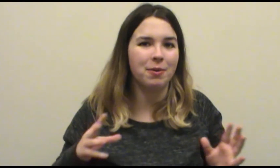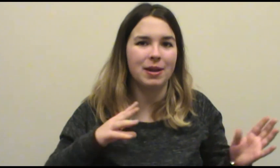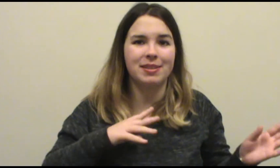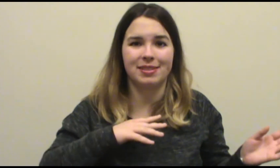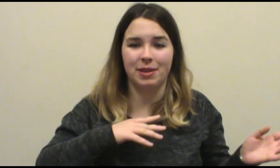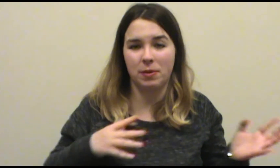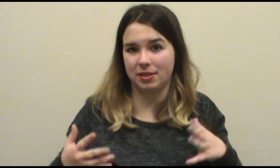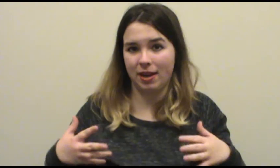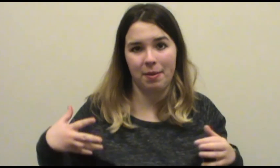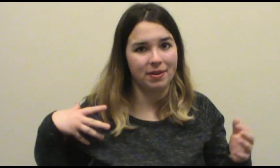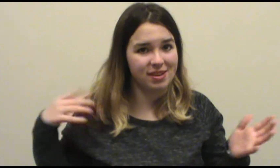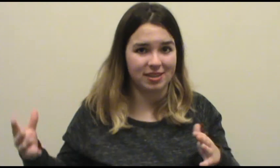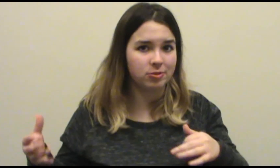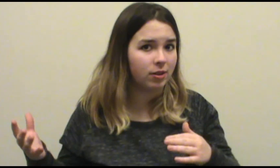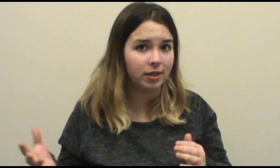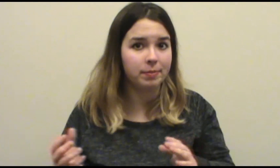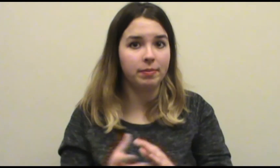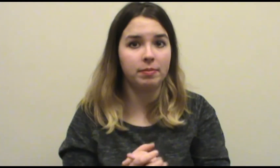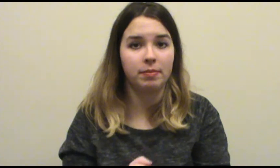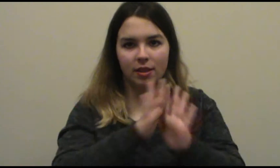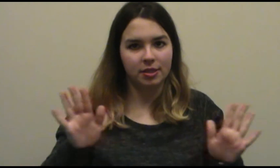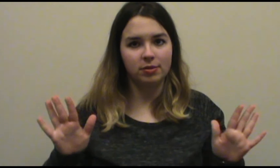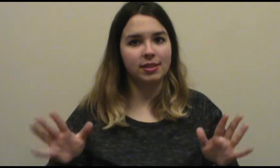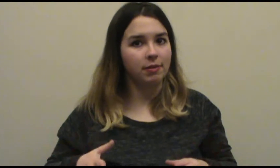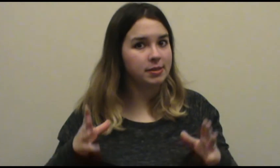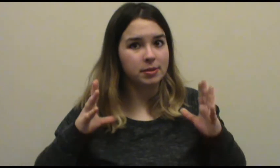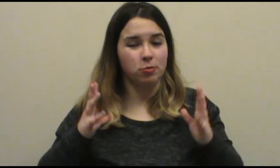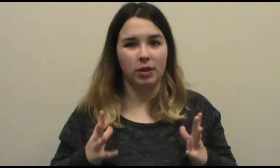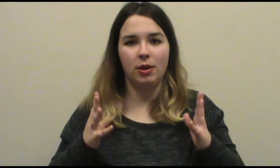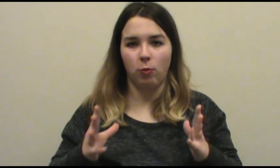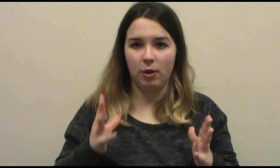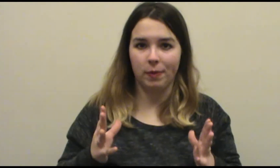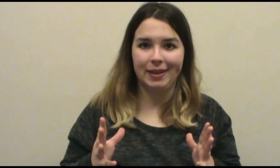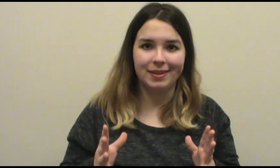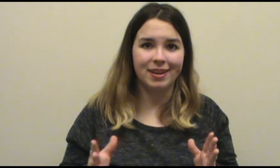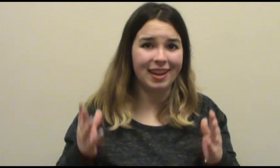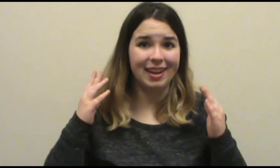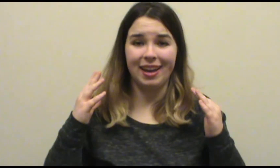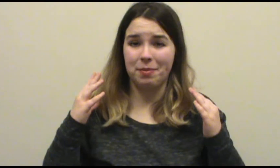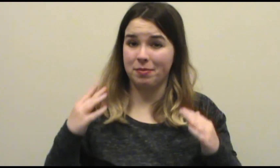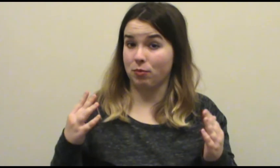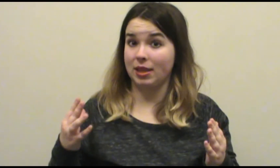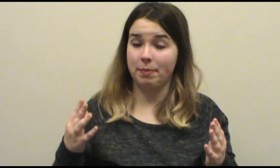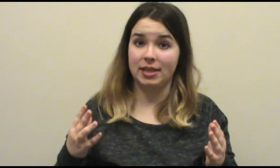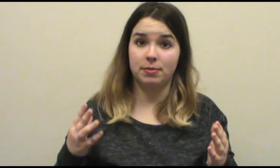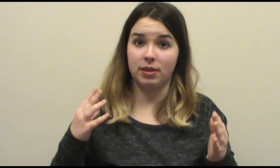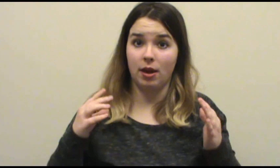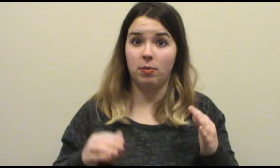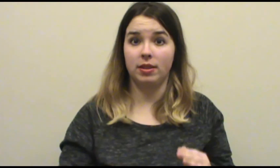wait to see what's going to happen next to all of them. This whole series was really well written, and I'm really amazed with how well they